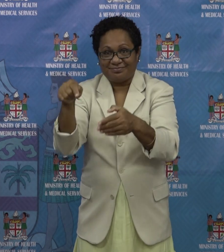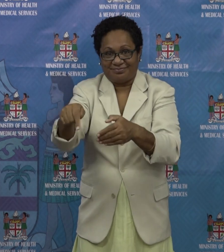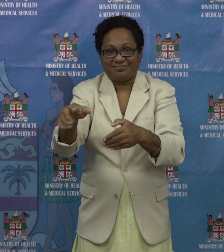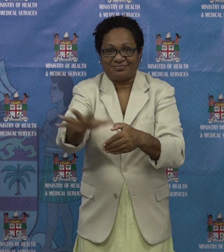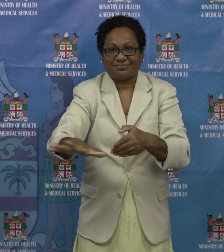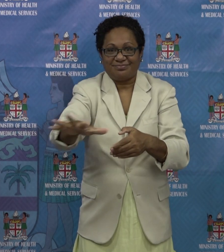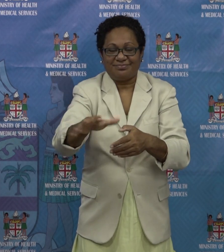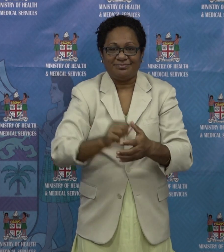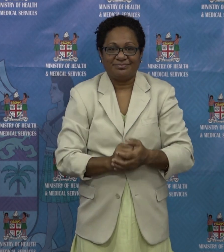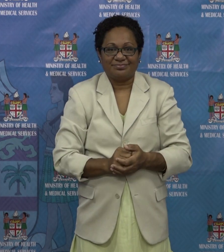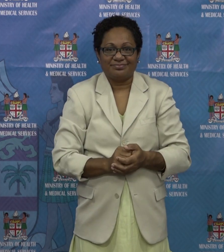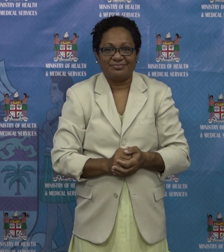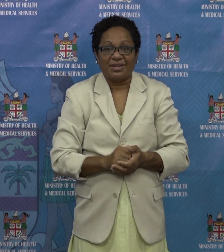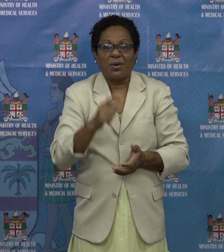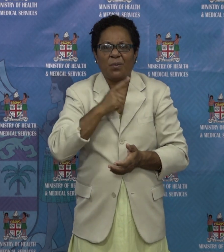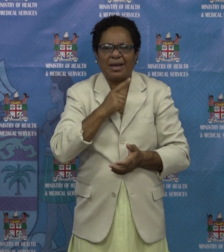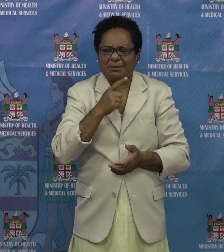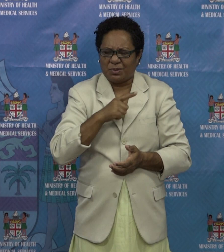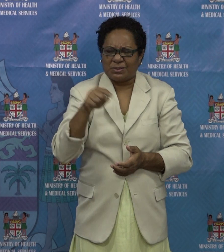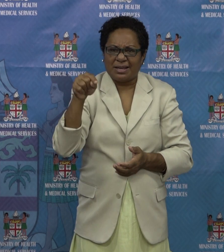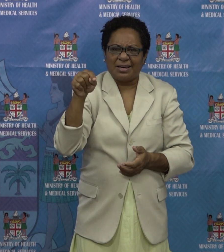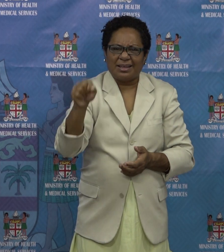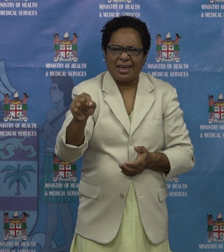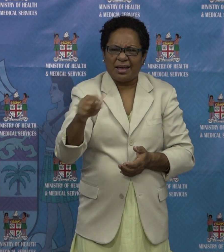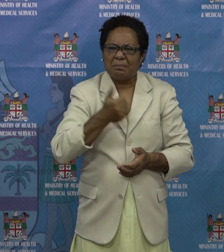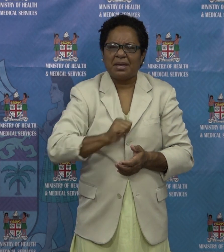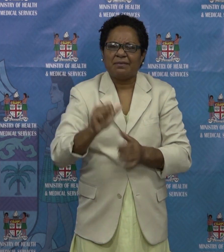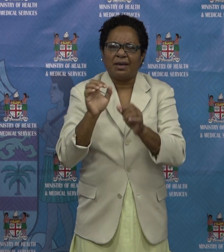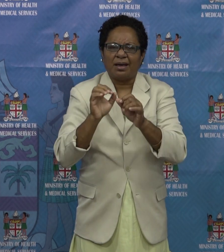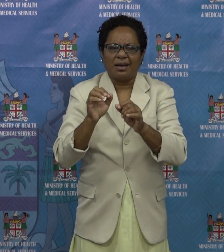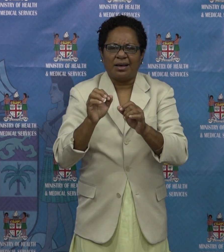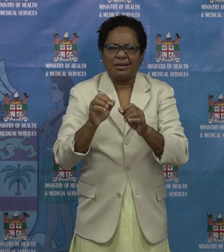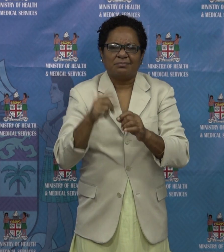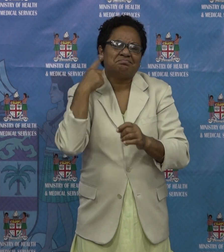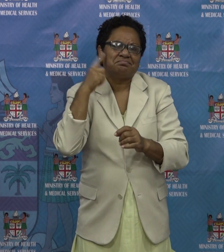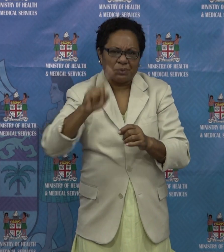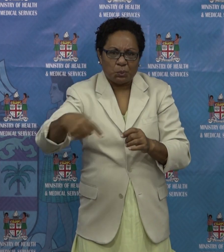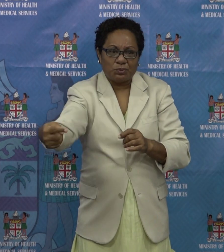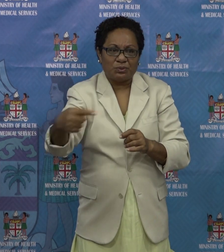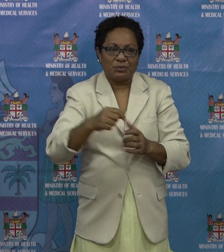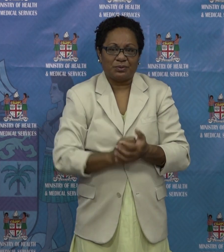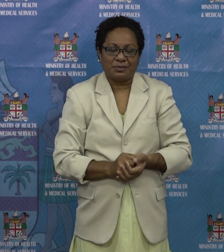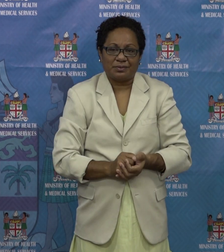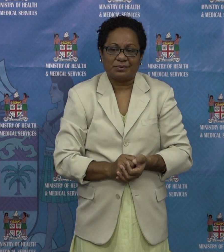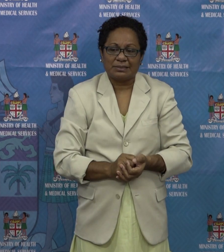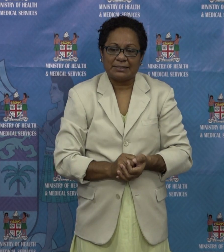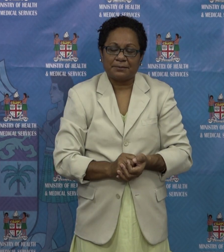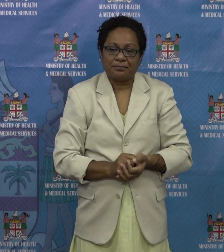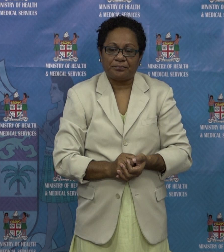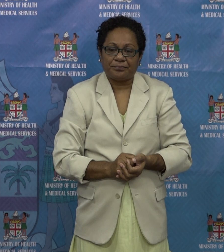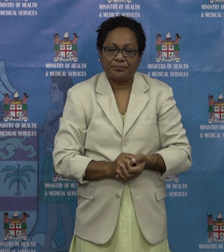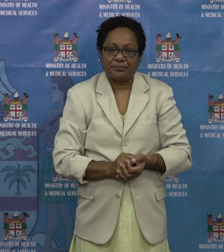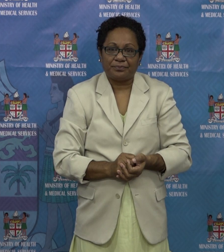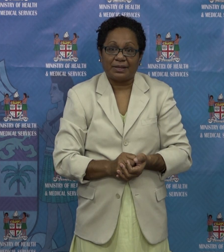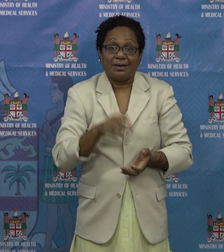hotspots that we consider where people's behavior just have not looked healthy enough for us. And we can